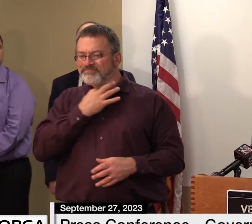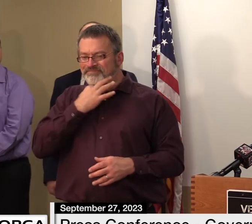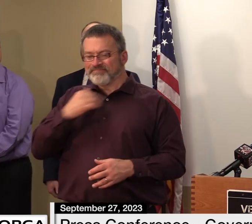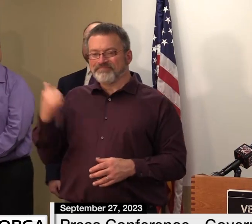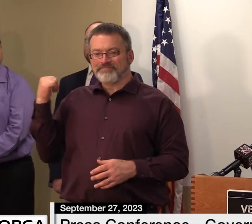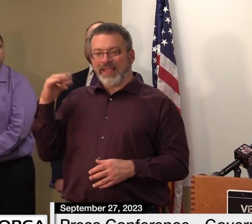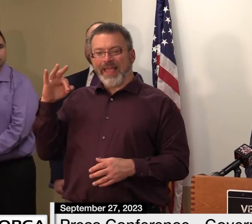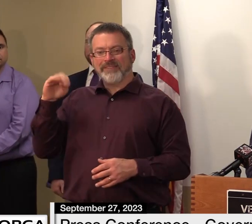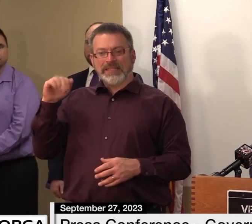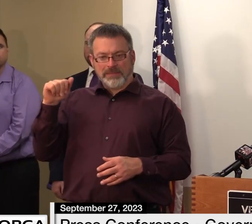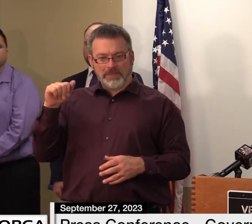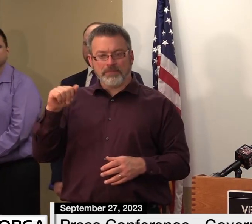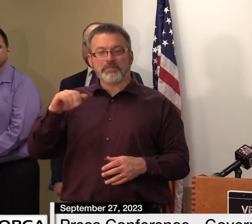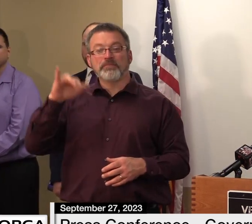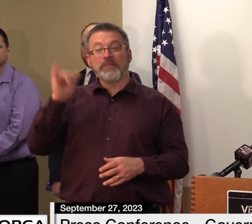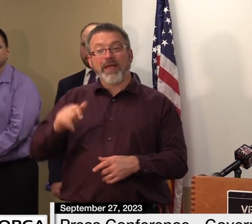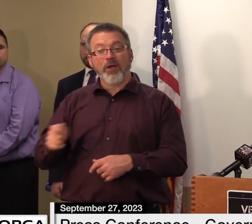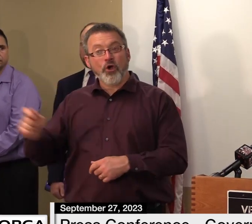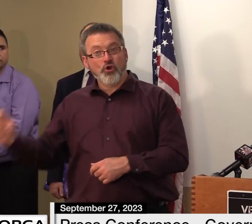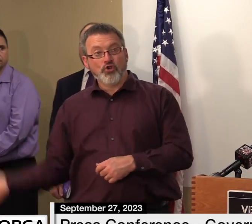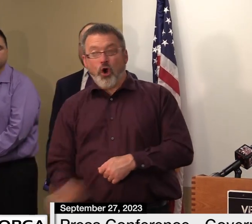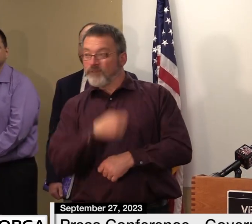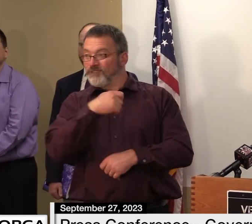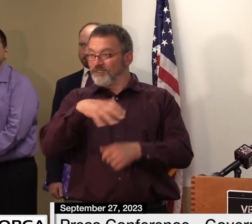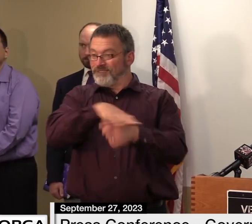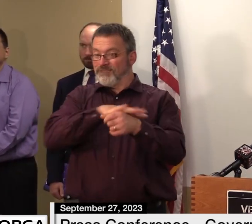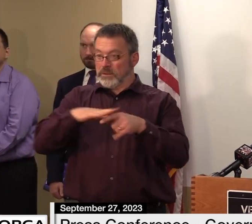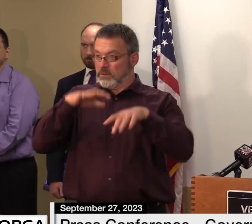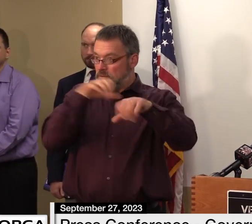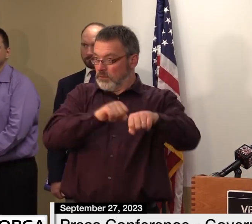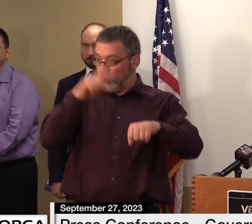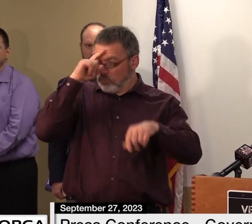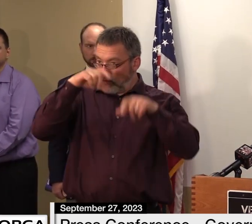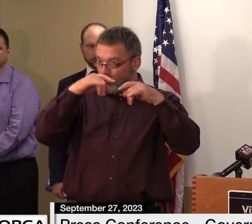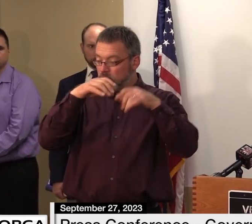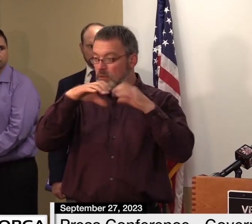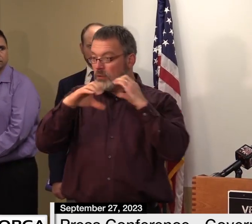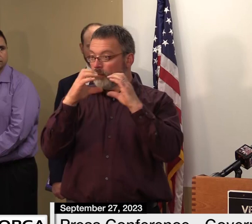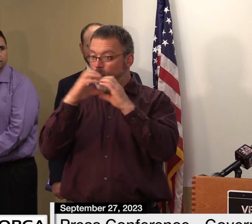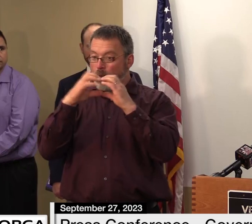know last week the city council had just kind of agreed to it, so I don't know if there was any update.